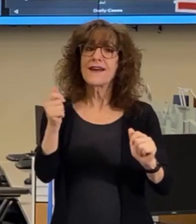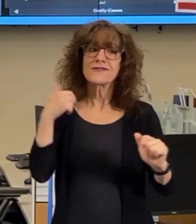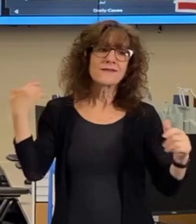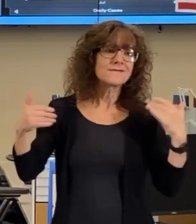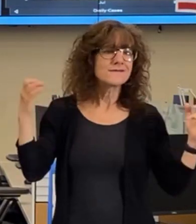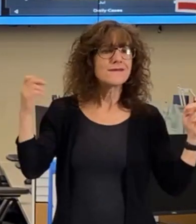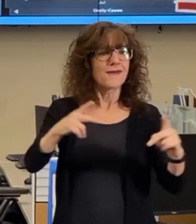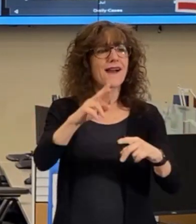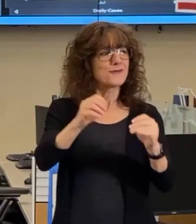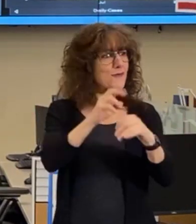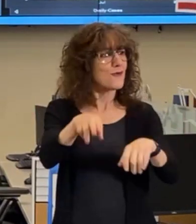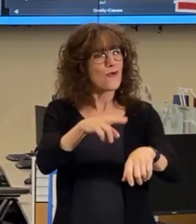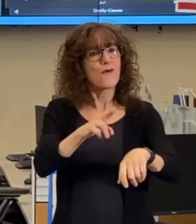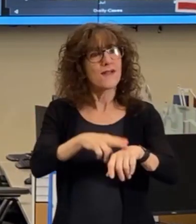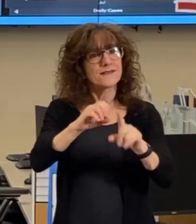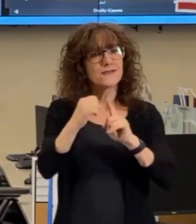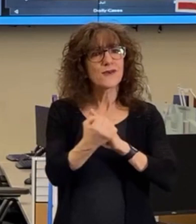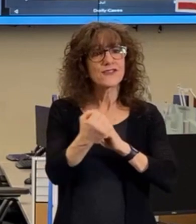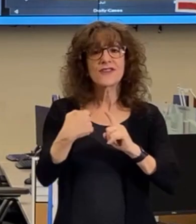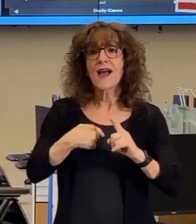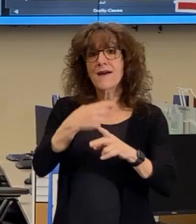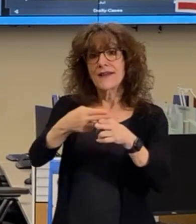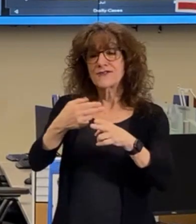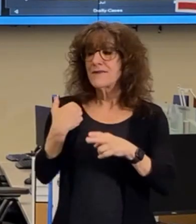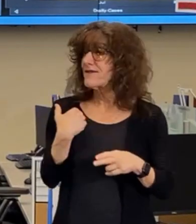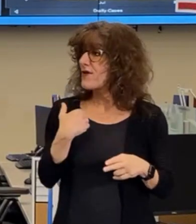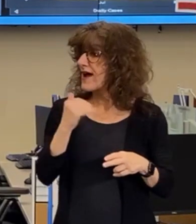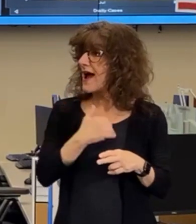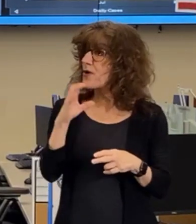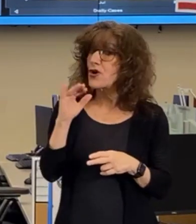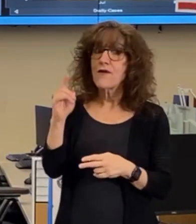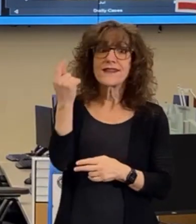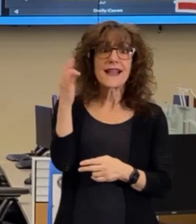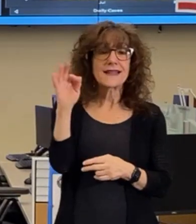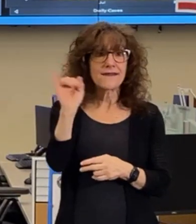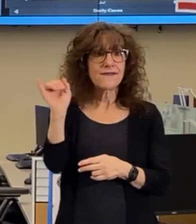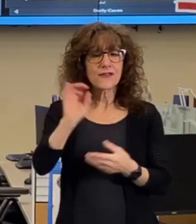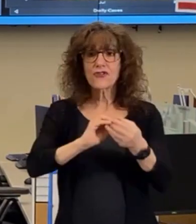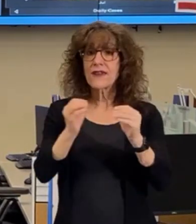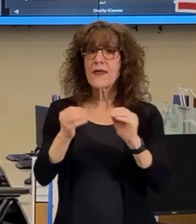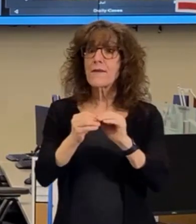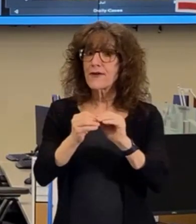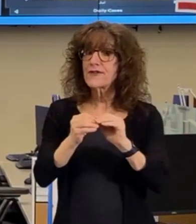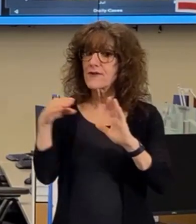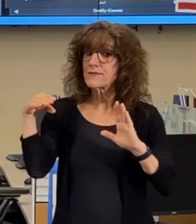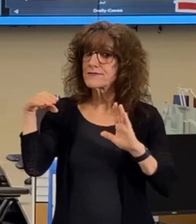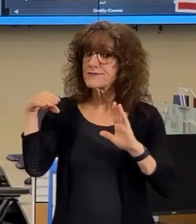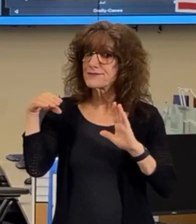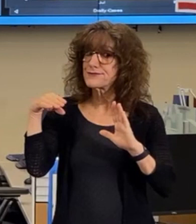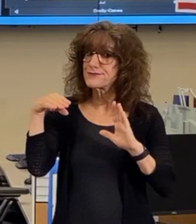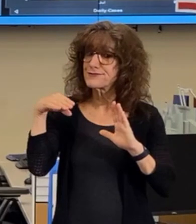to some sense of normalcy. And as I've noted earlier, our COVID-19 infection rates are trending in the